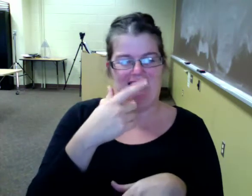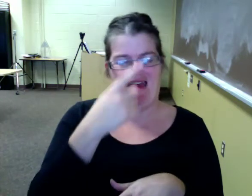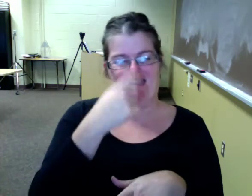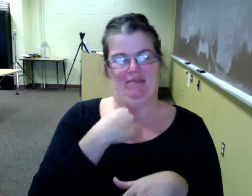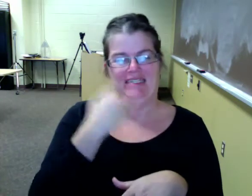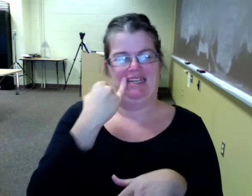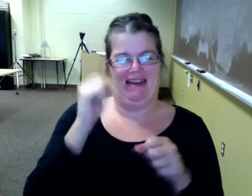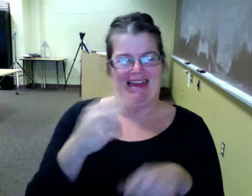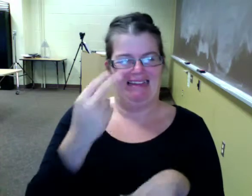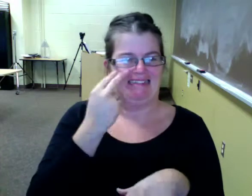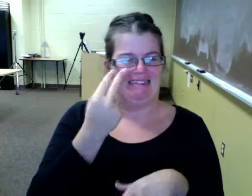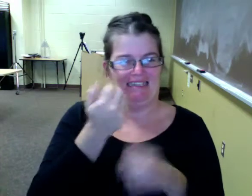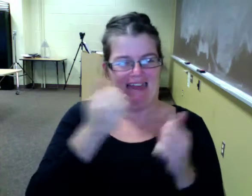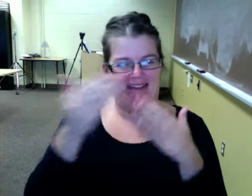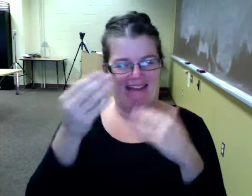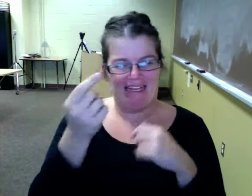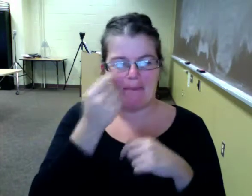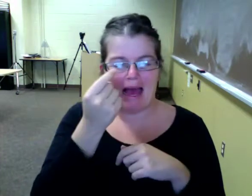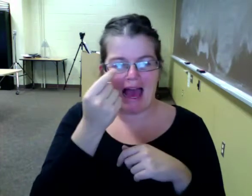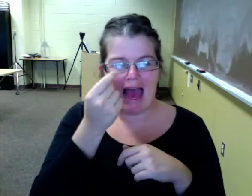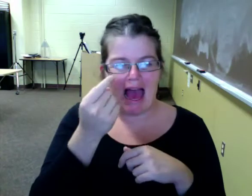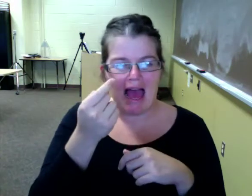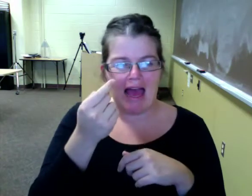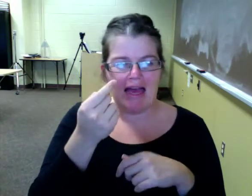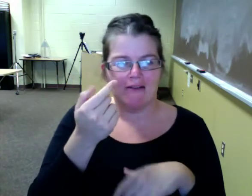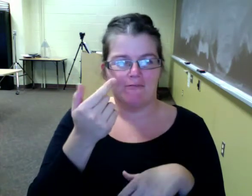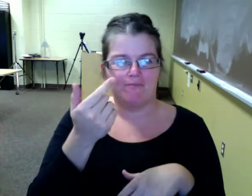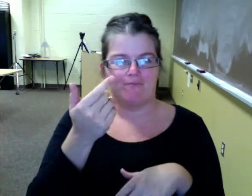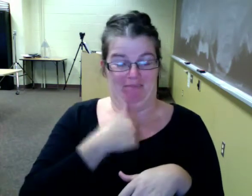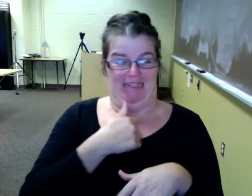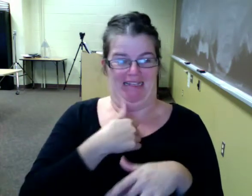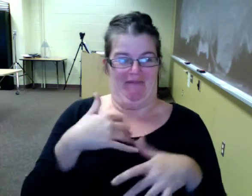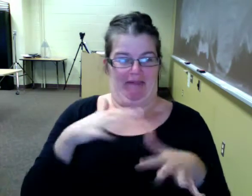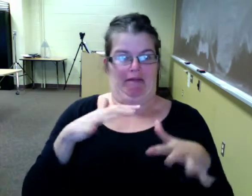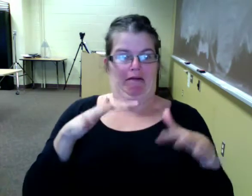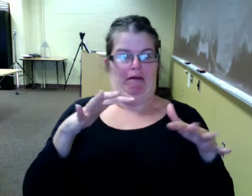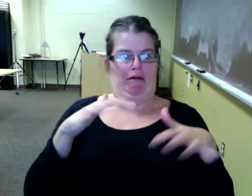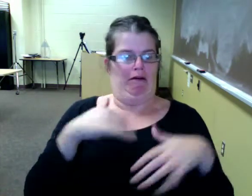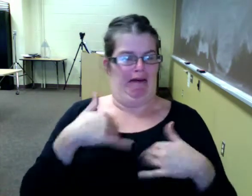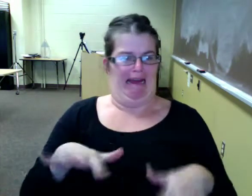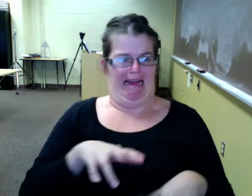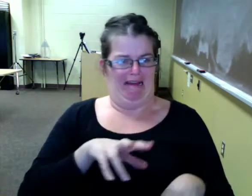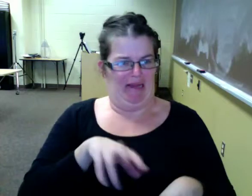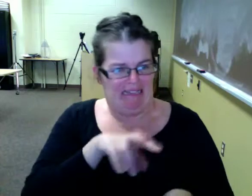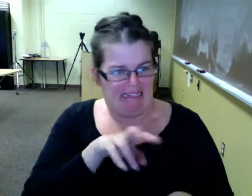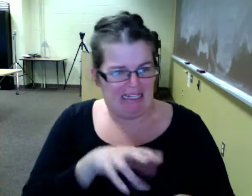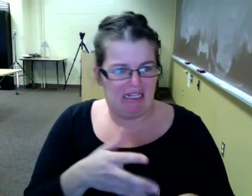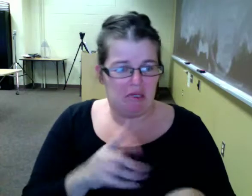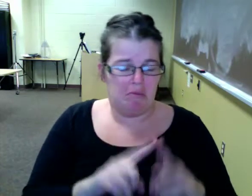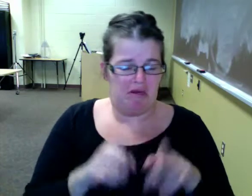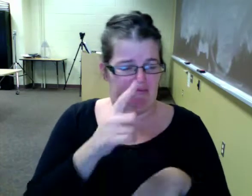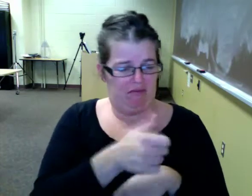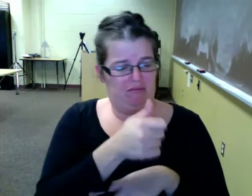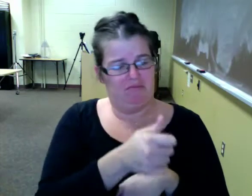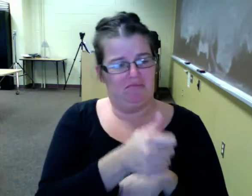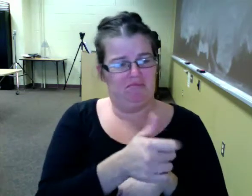was something I didn't want to do. But to him, this was just something, and he